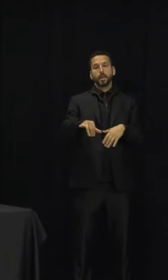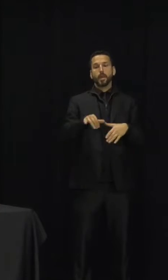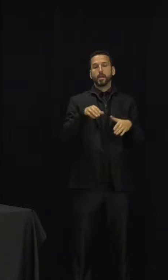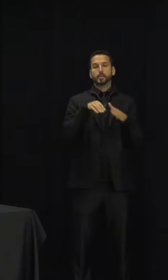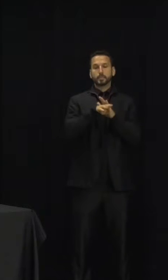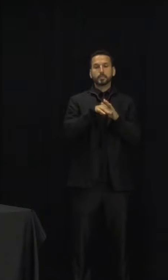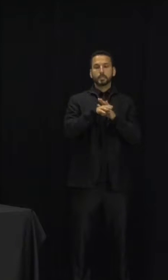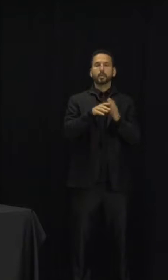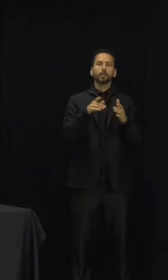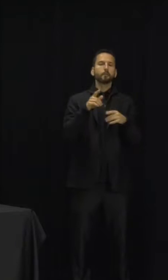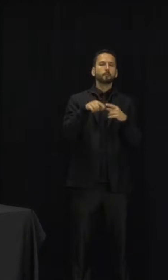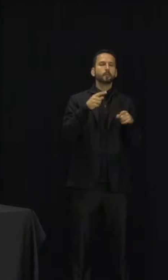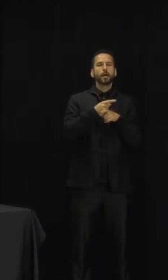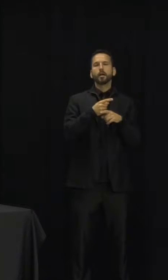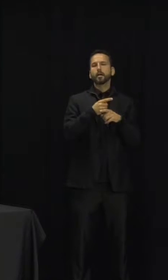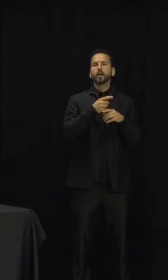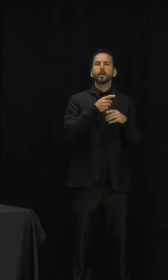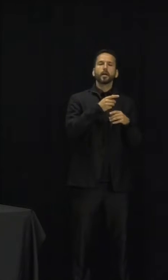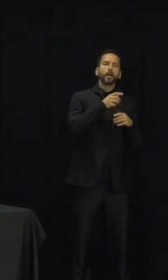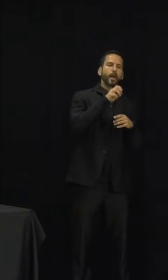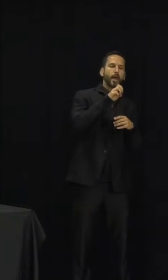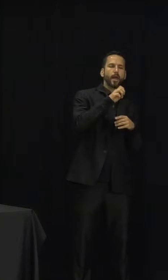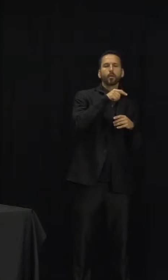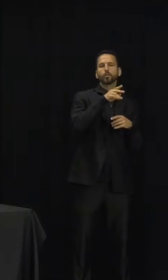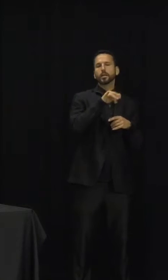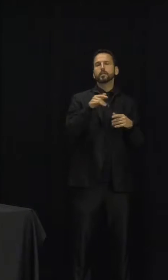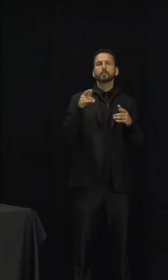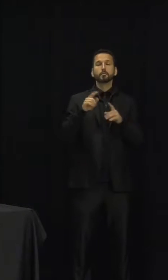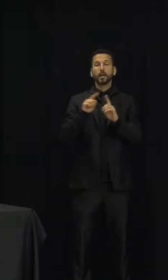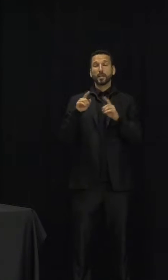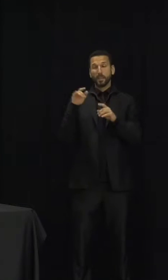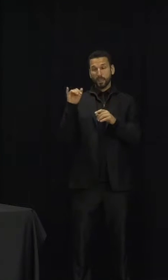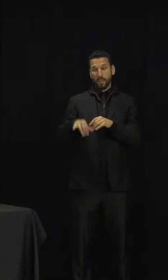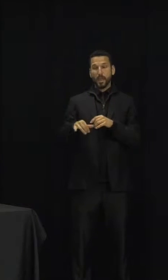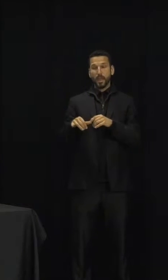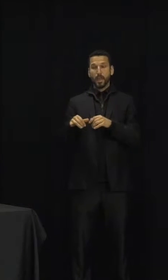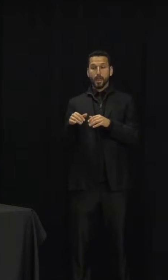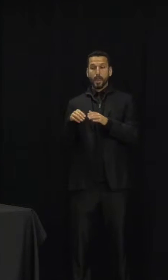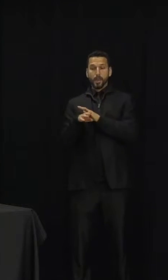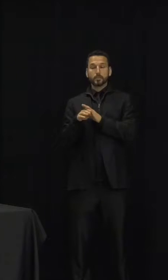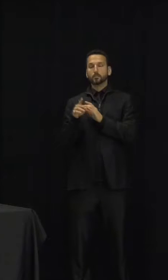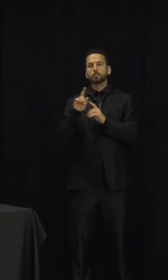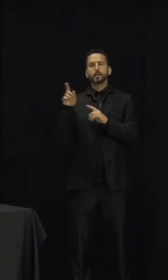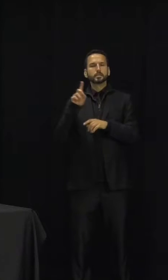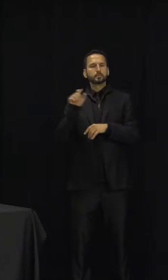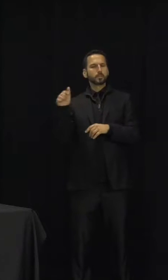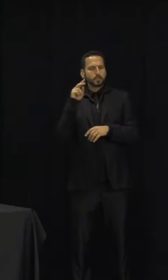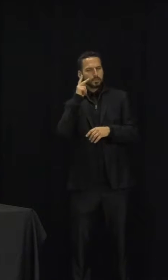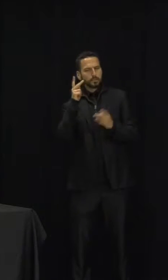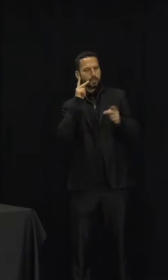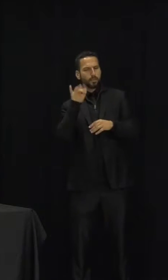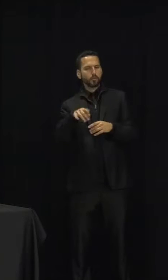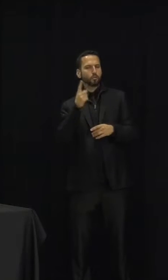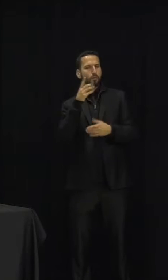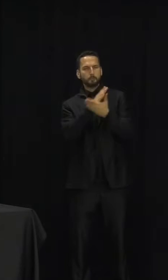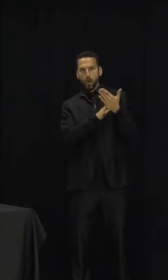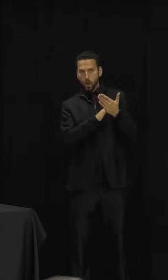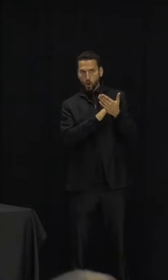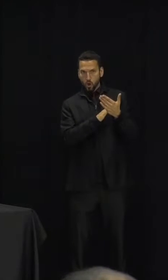because that's the truth. And I think the real truth probably lies somewhere in between.